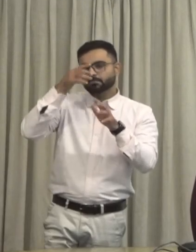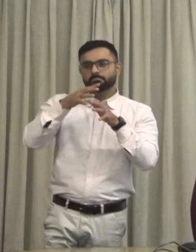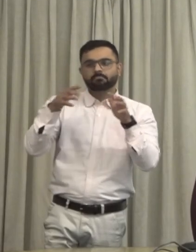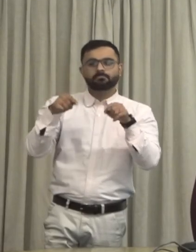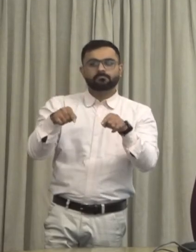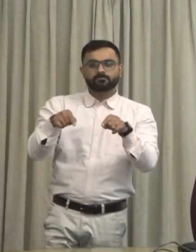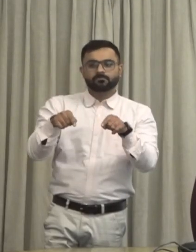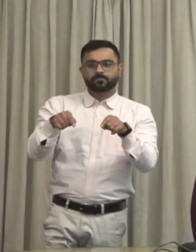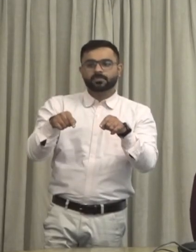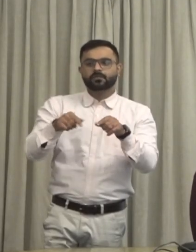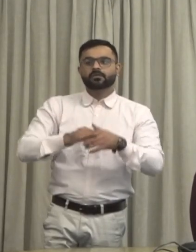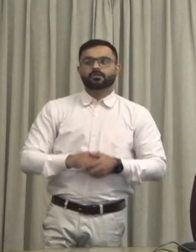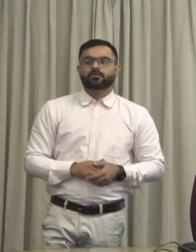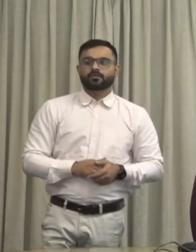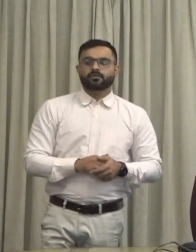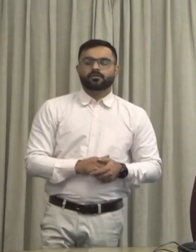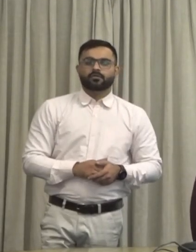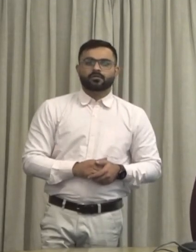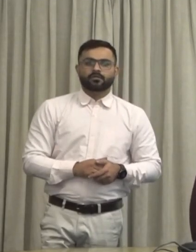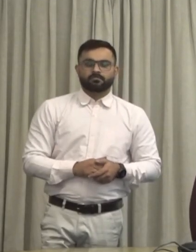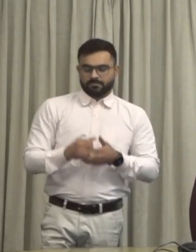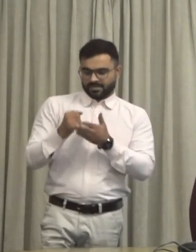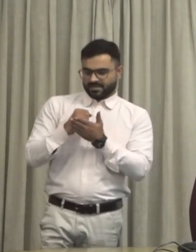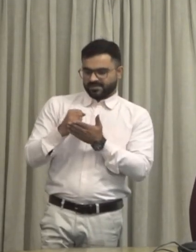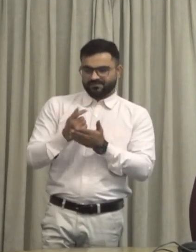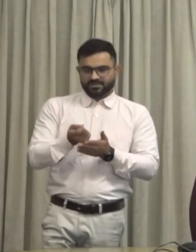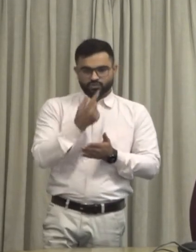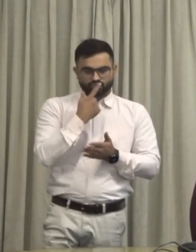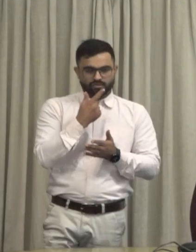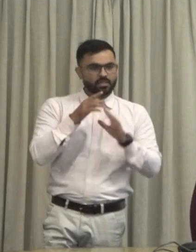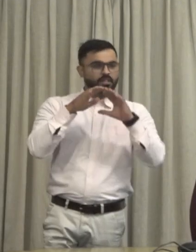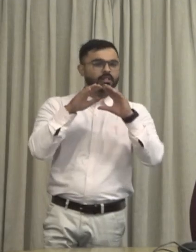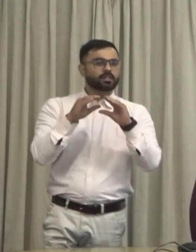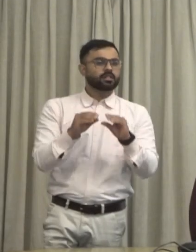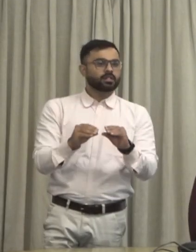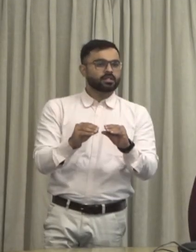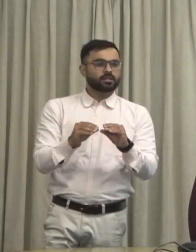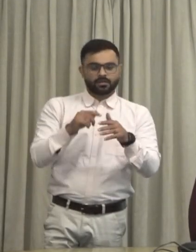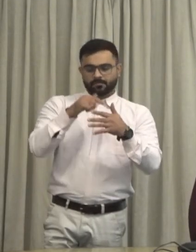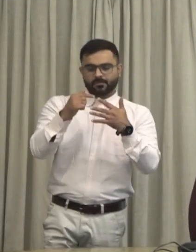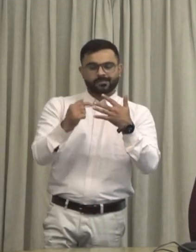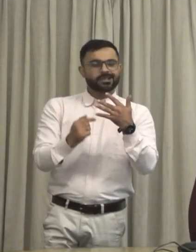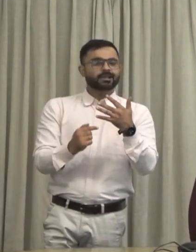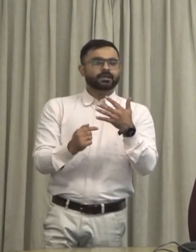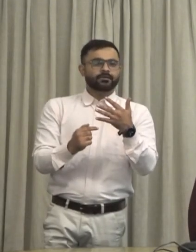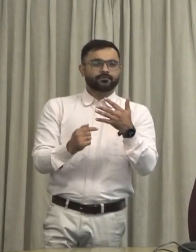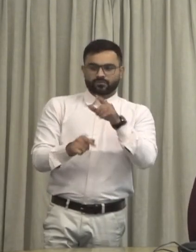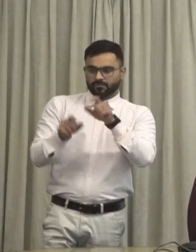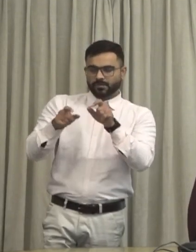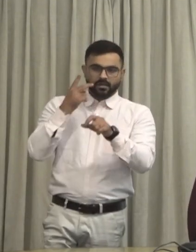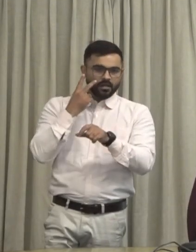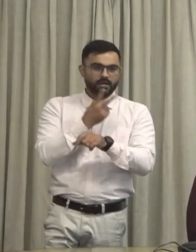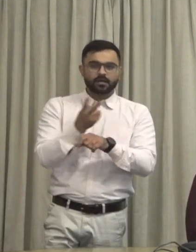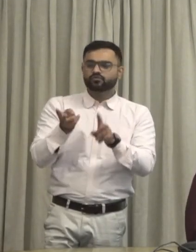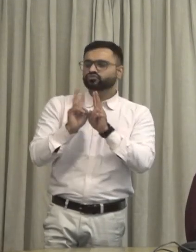that's the core issue. Where practicing medicine has been reduced to parameters where humans are seen